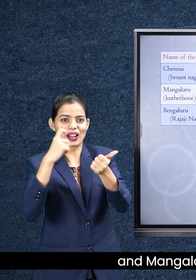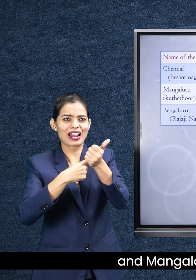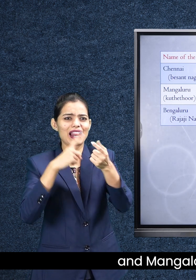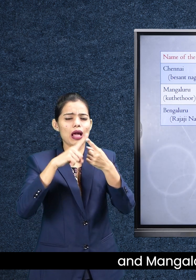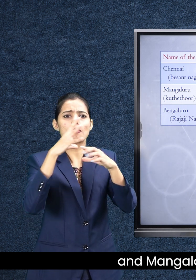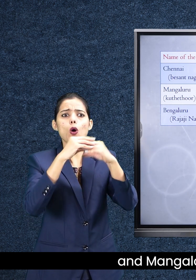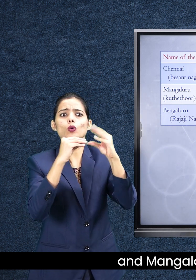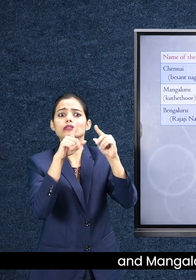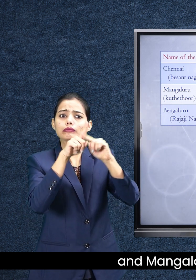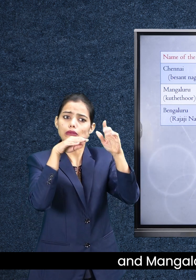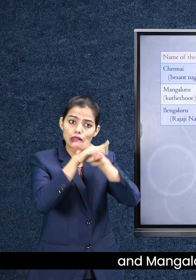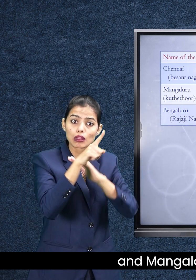pairs.